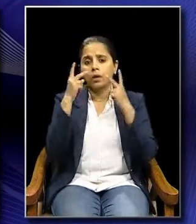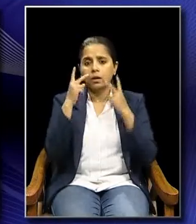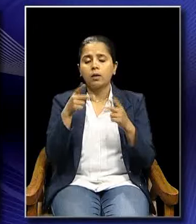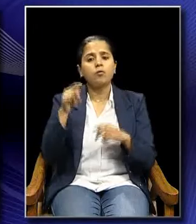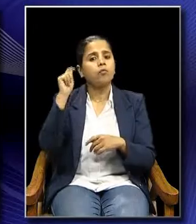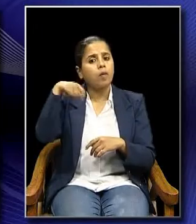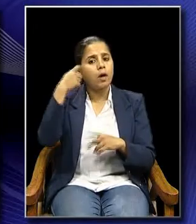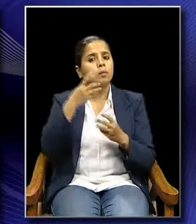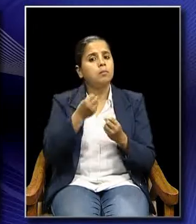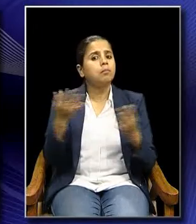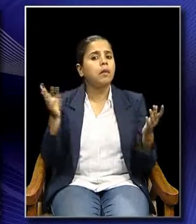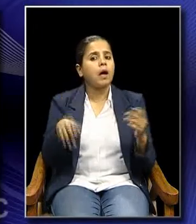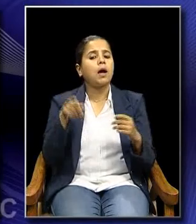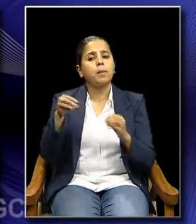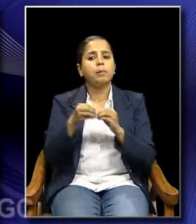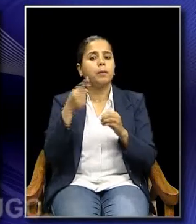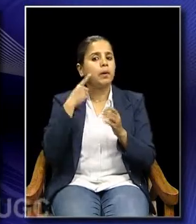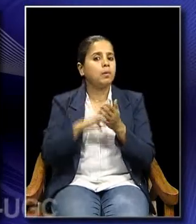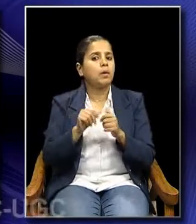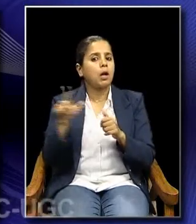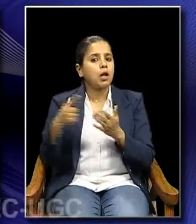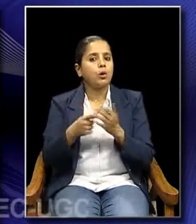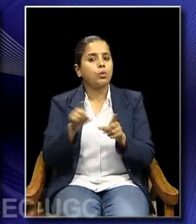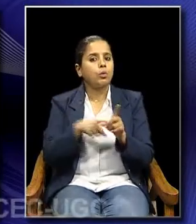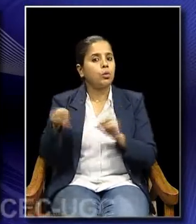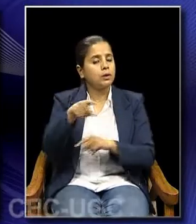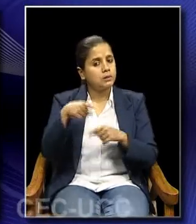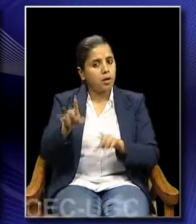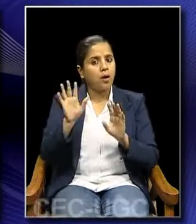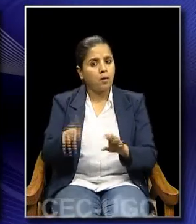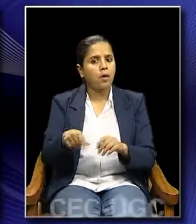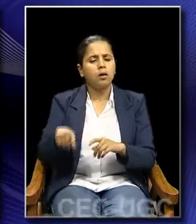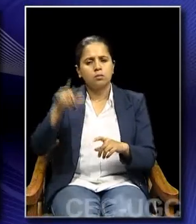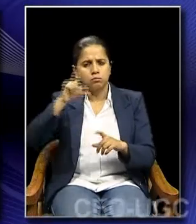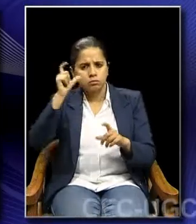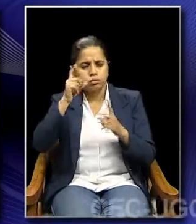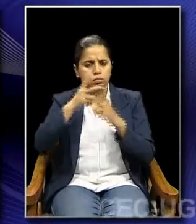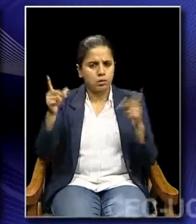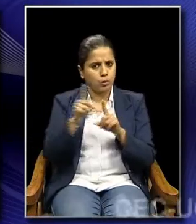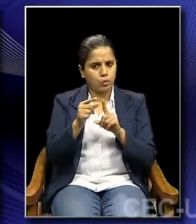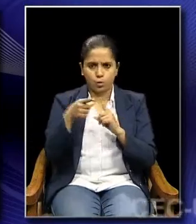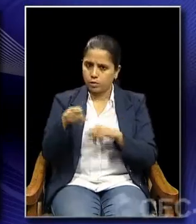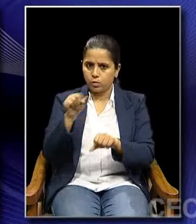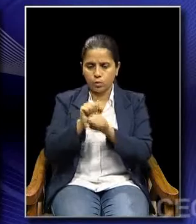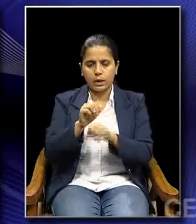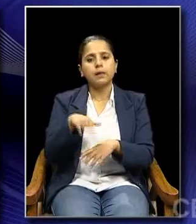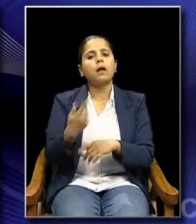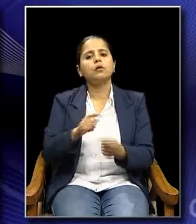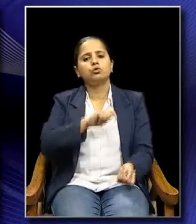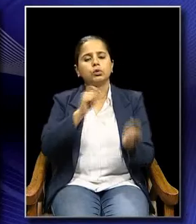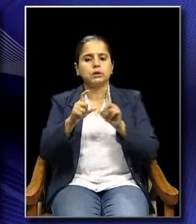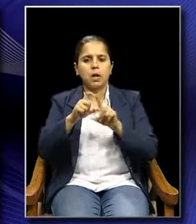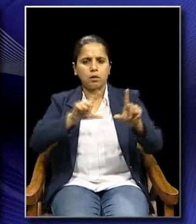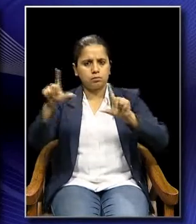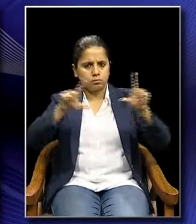films which were made by Bimal Roy, as he himself was a cinematographer earlier and later he turned into a director.